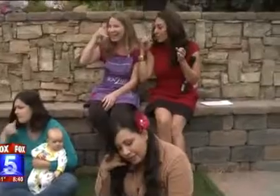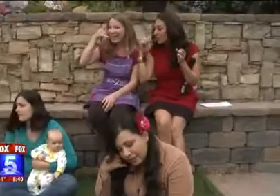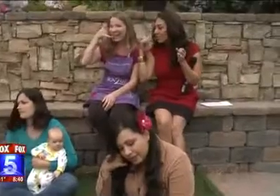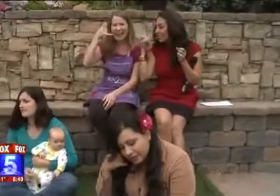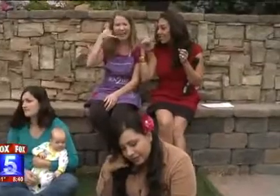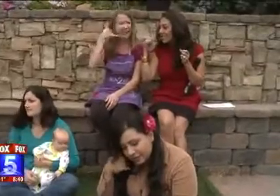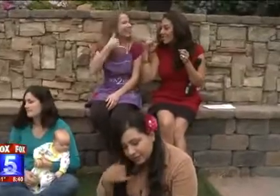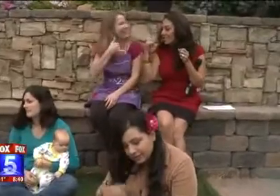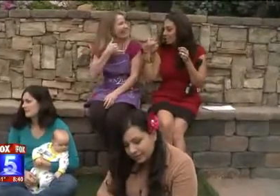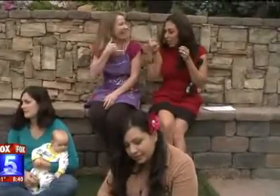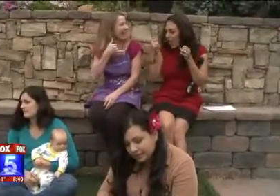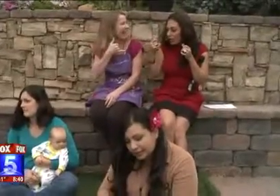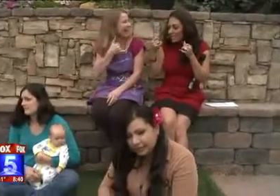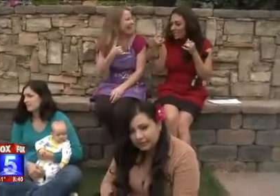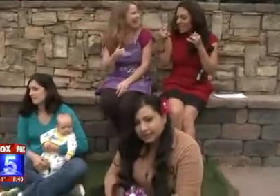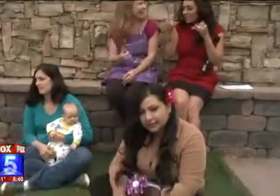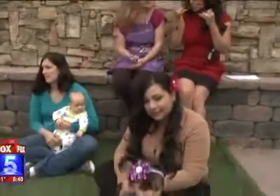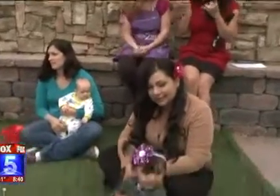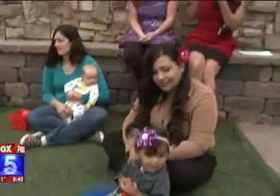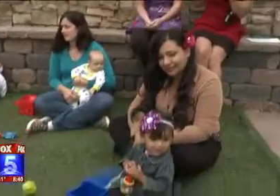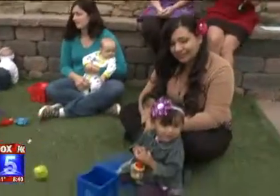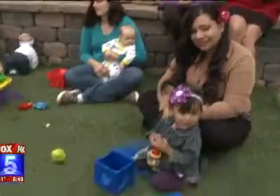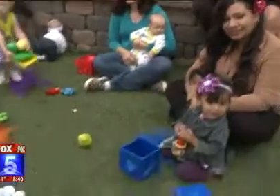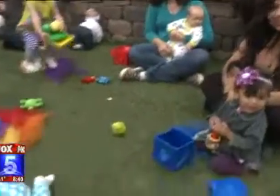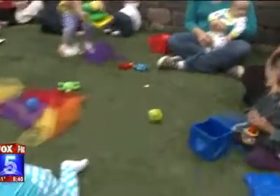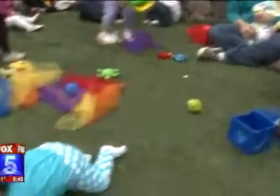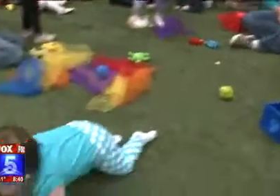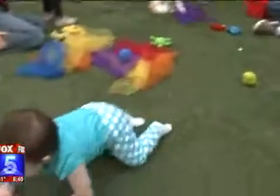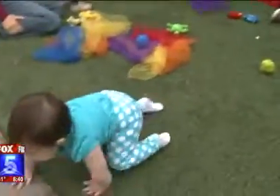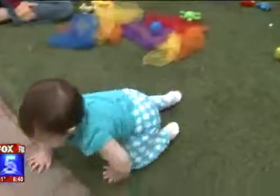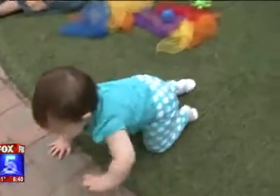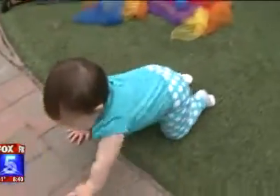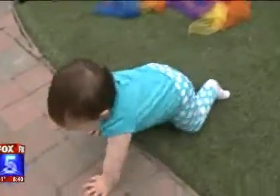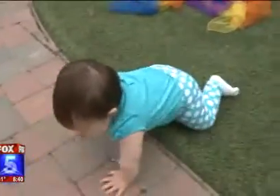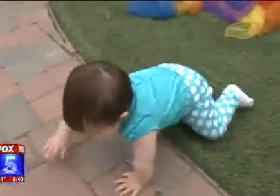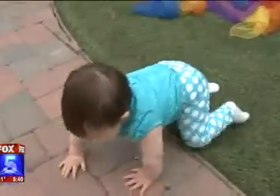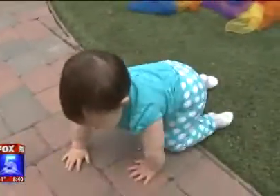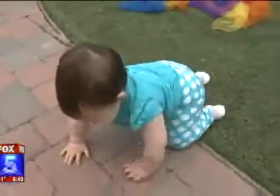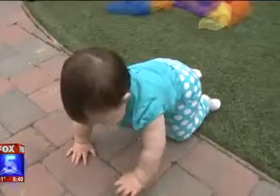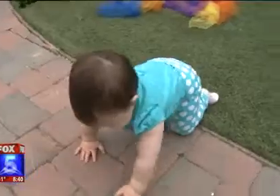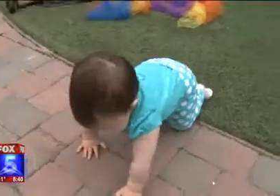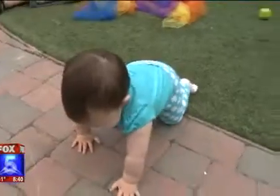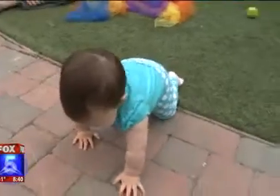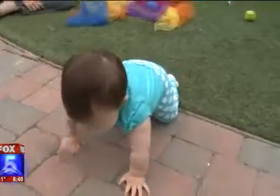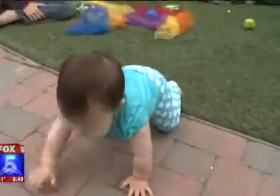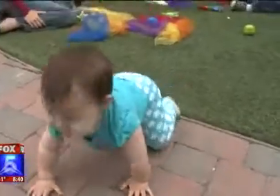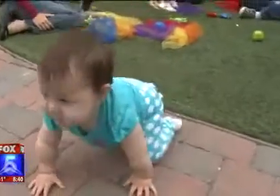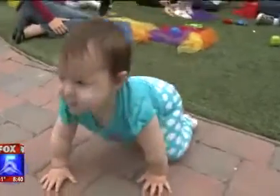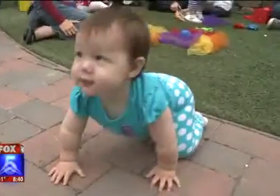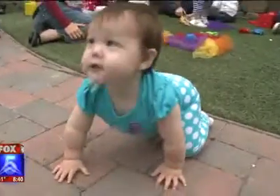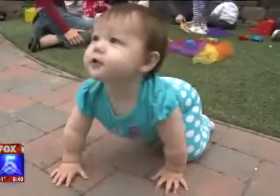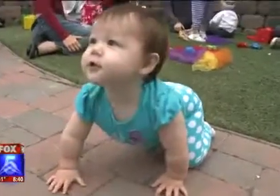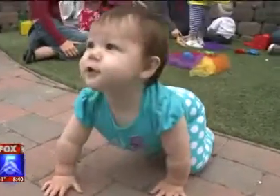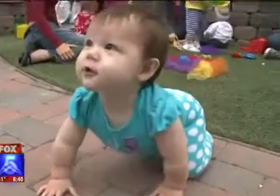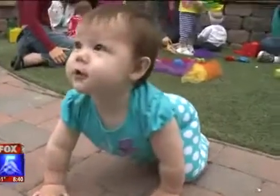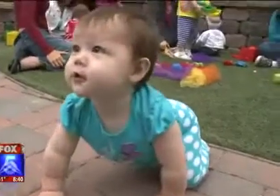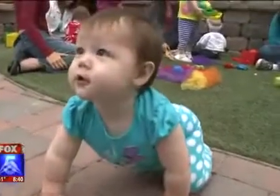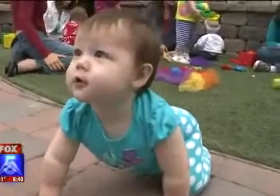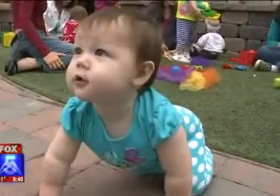this is something that they're already doing. It's expanding their language to more. Exactly. We all know that